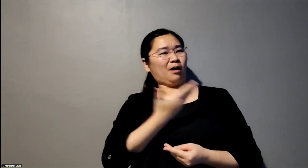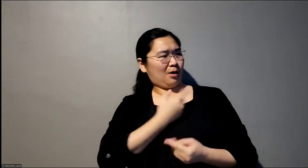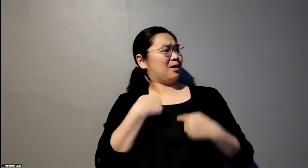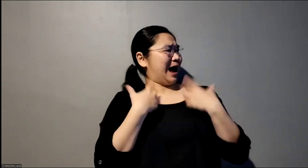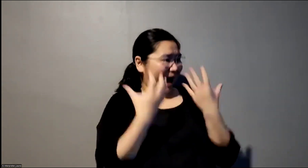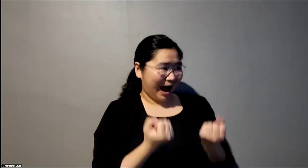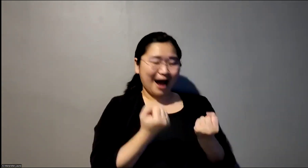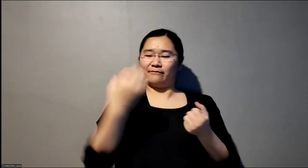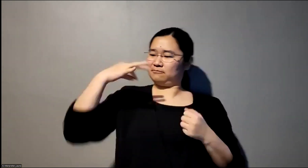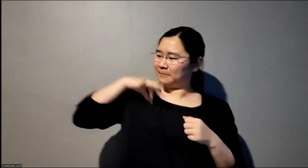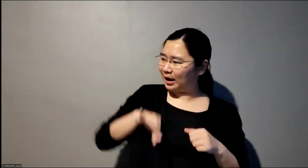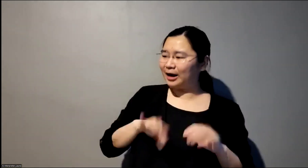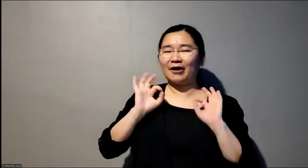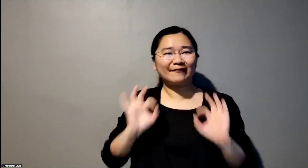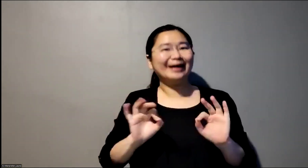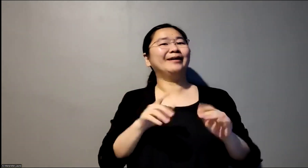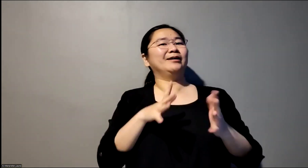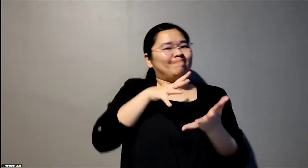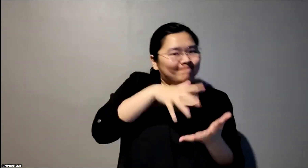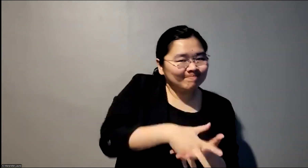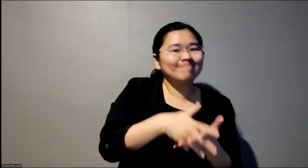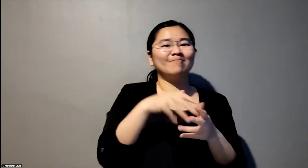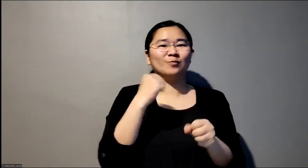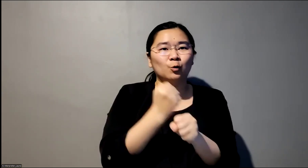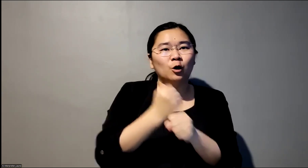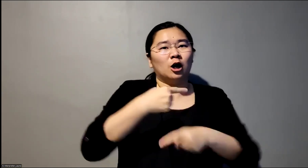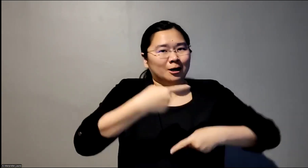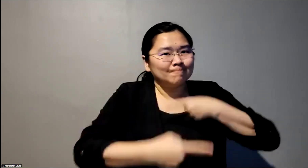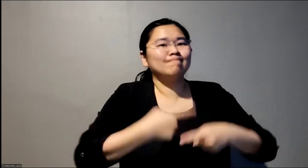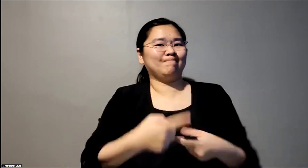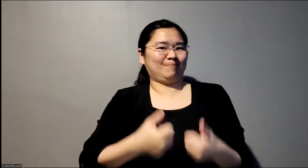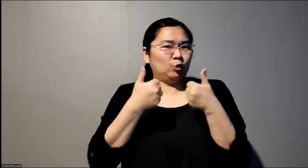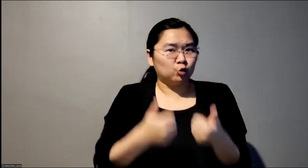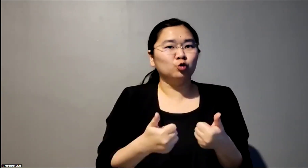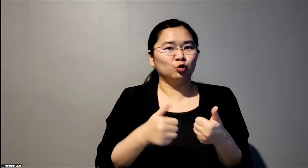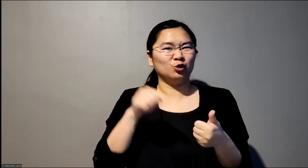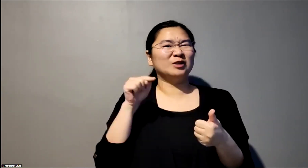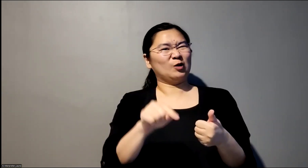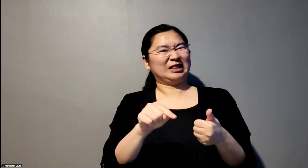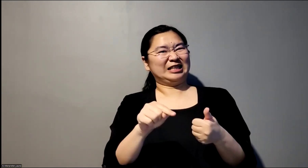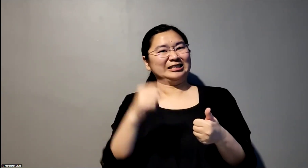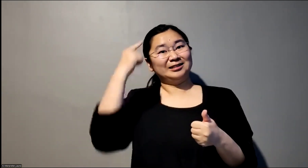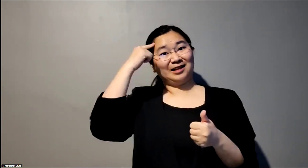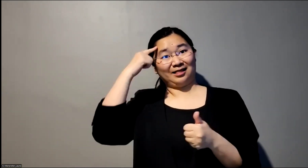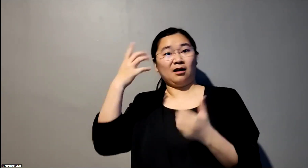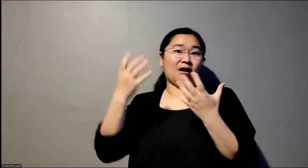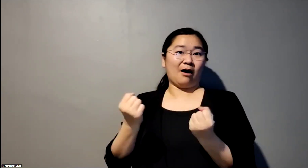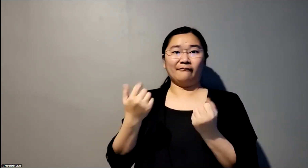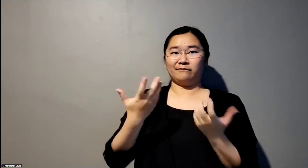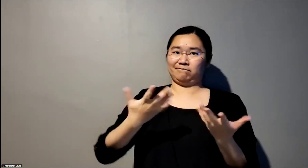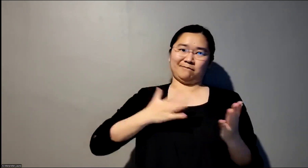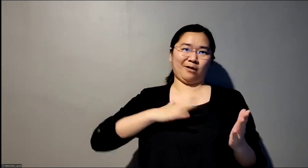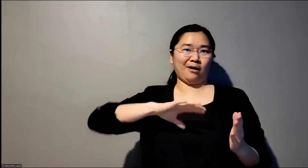design their proposals, their supported, funded projects in order to be